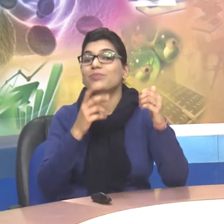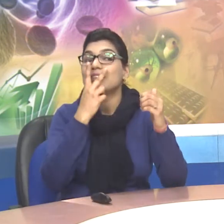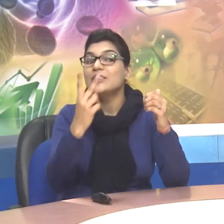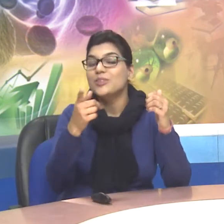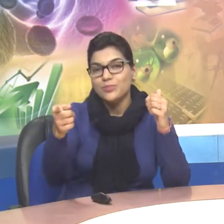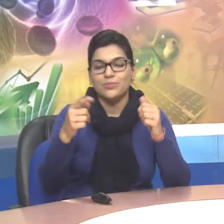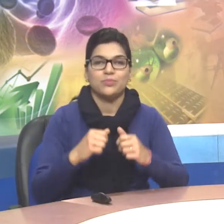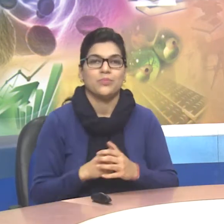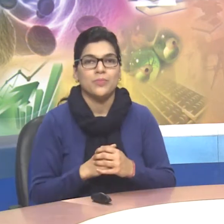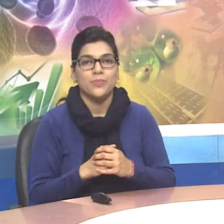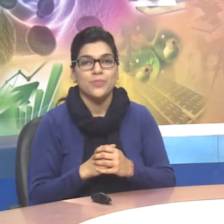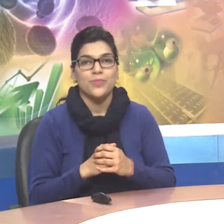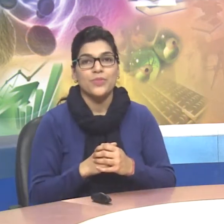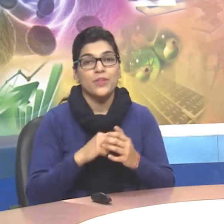My sister did not believe me.